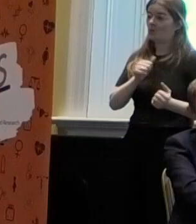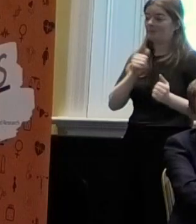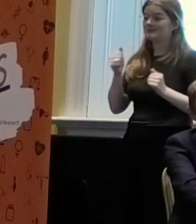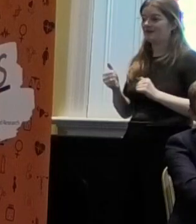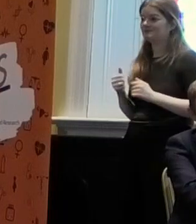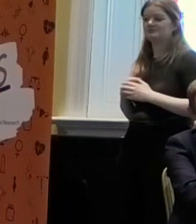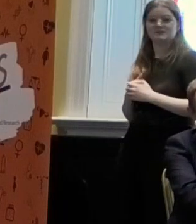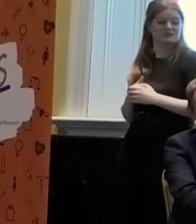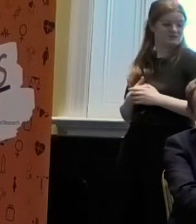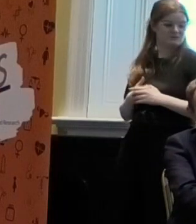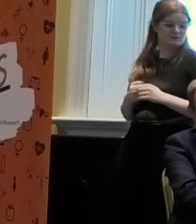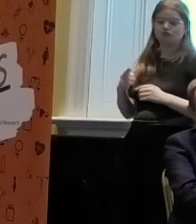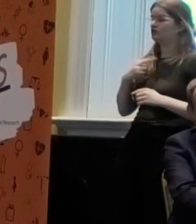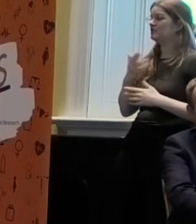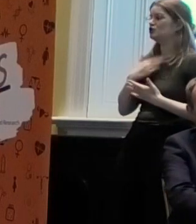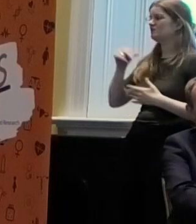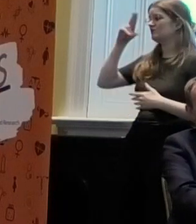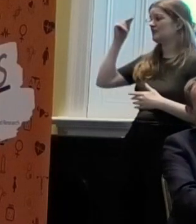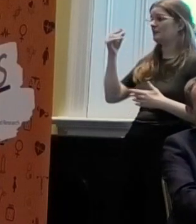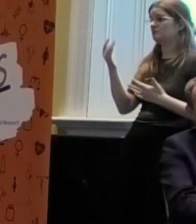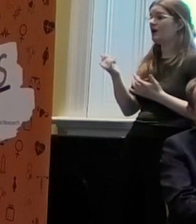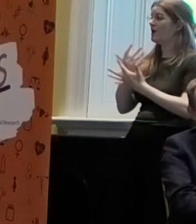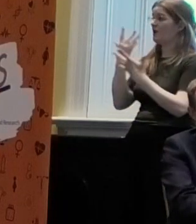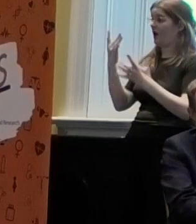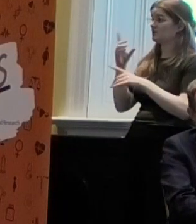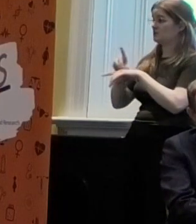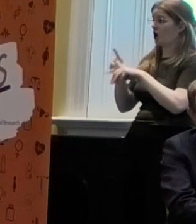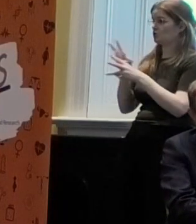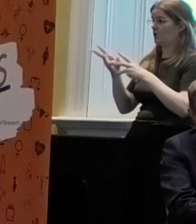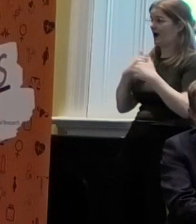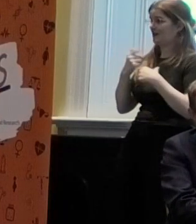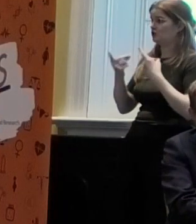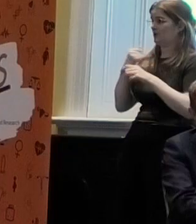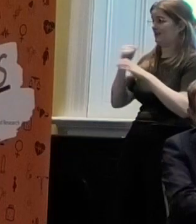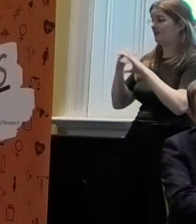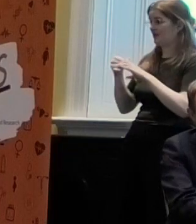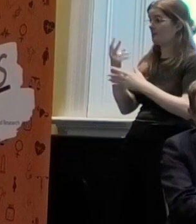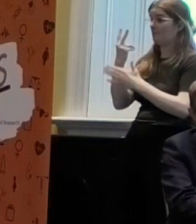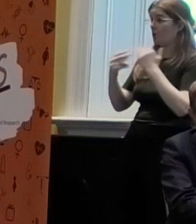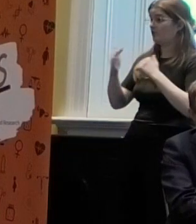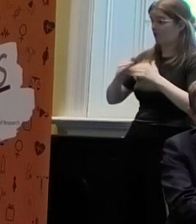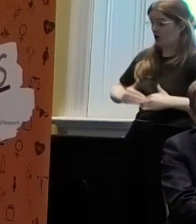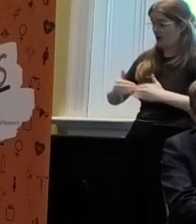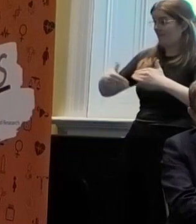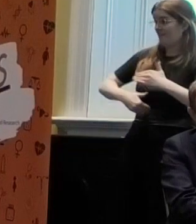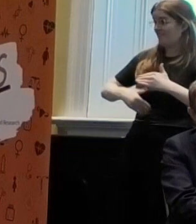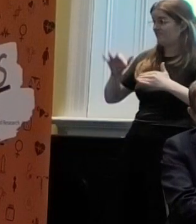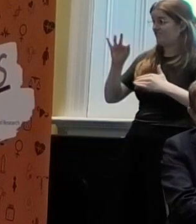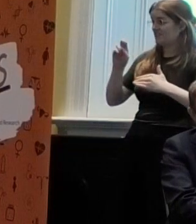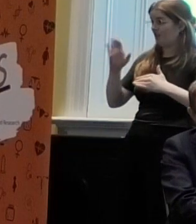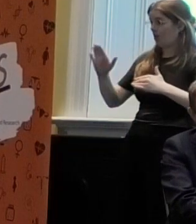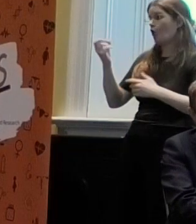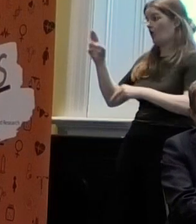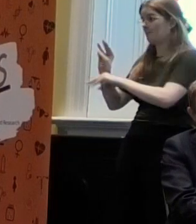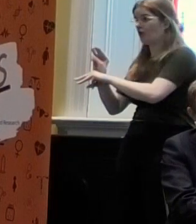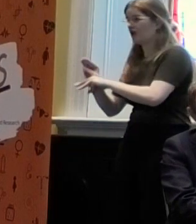And more, I suppose, for example, a lot of the clinical work that I do, both for fetal issues or maternal